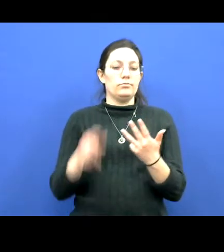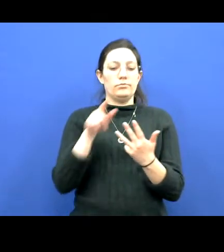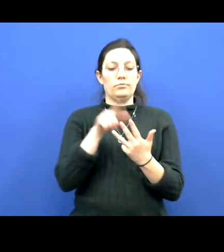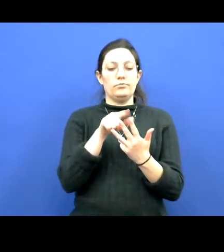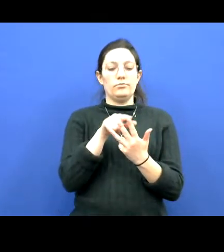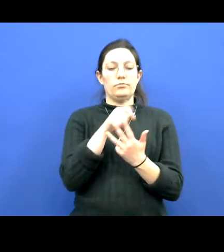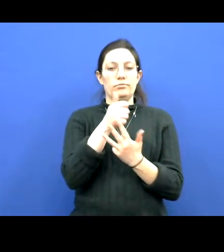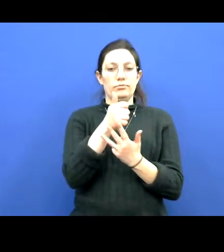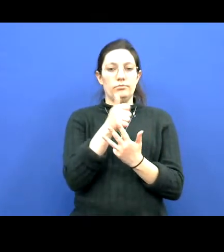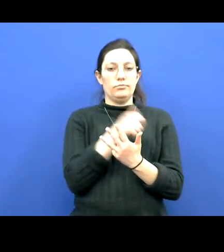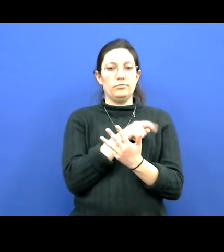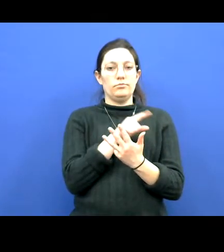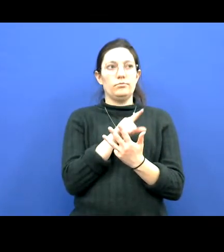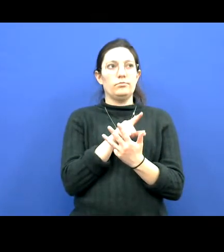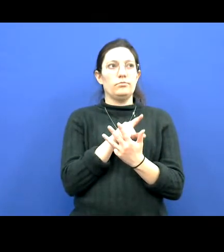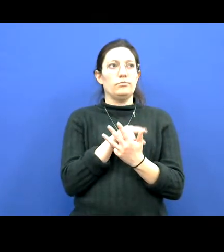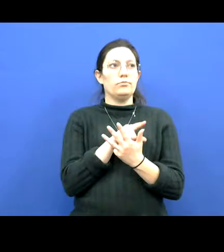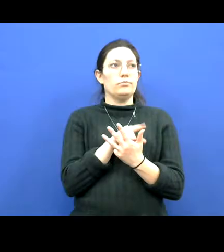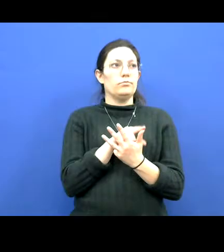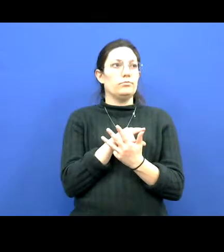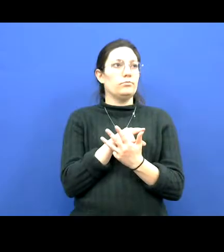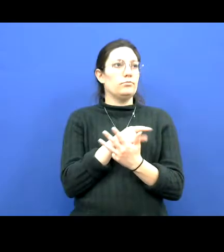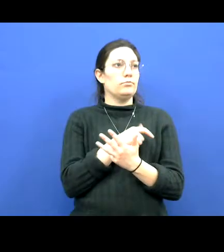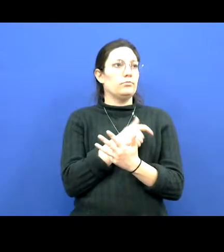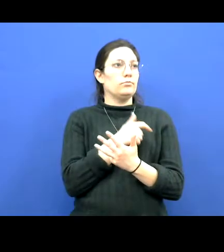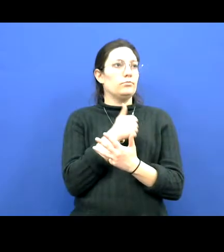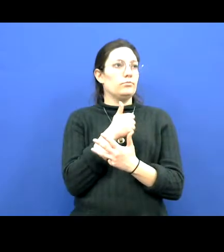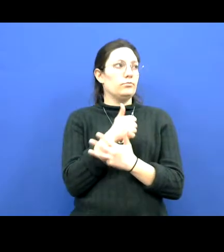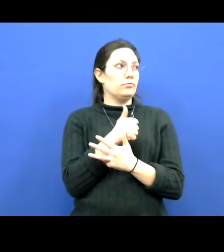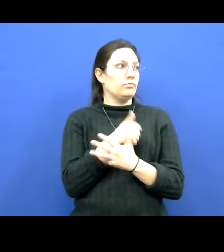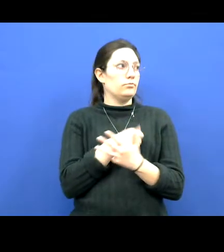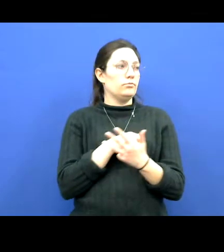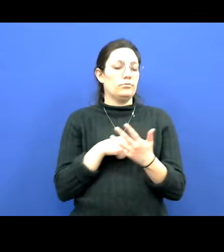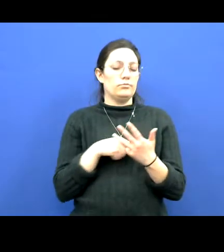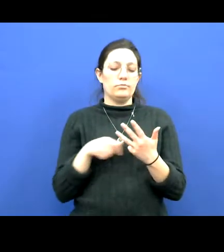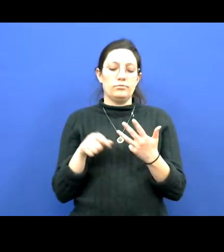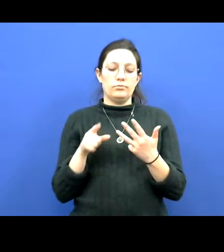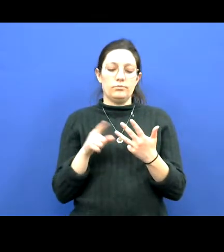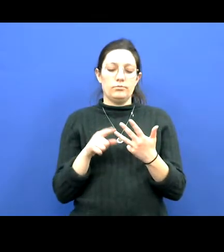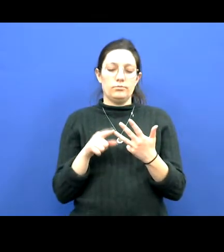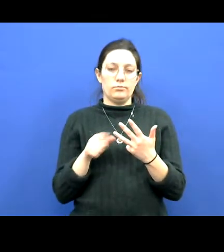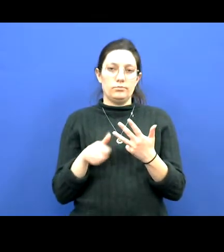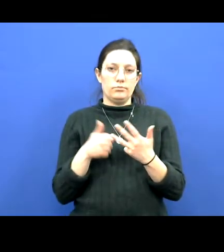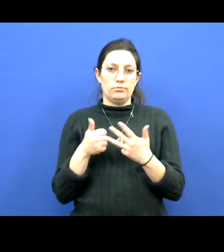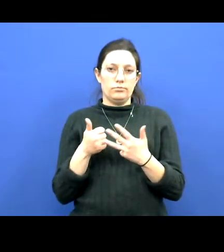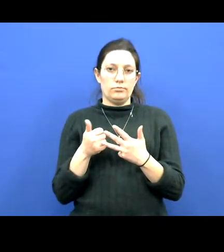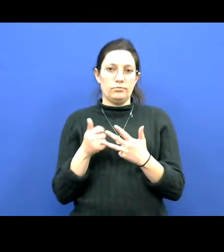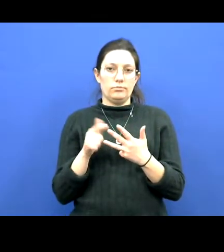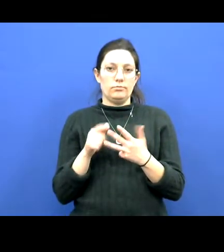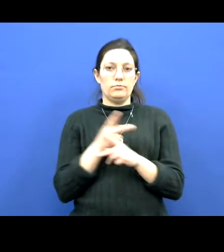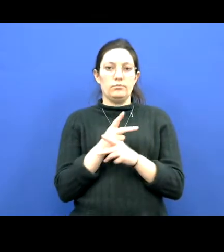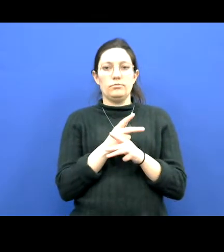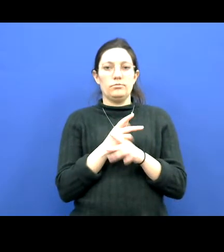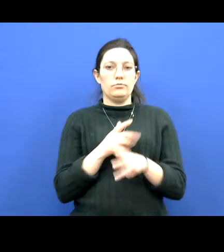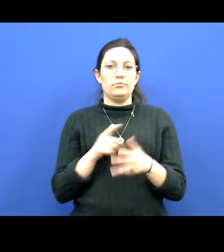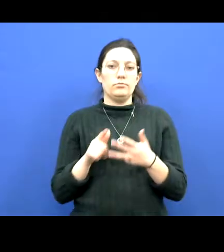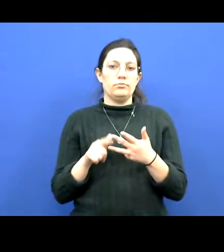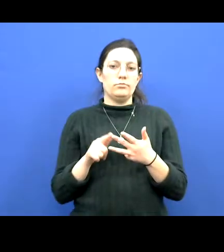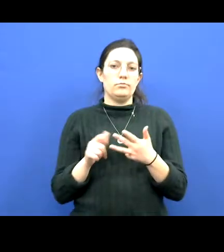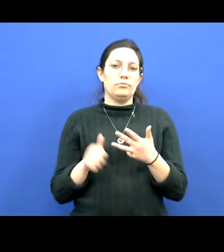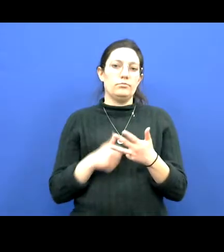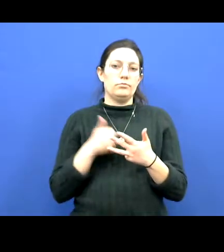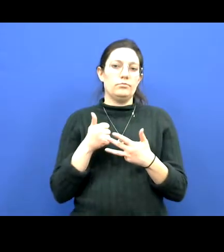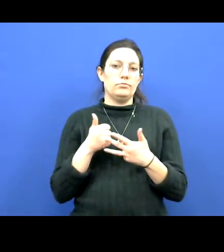Councilmember Page, Aye. Councilmember Blanca, Aye. Councilmember Barley, Aye.